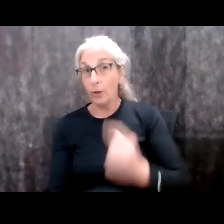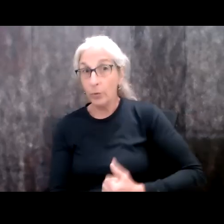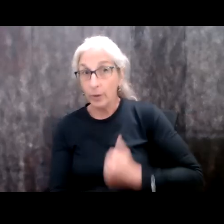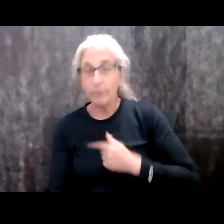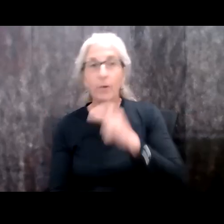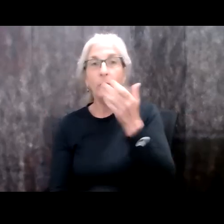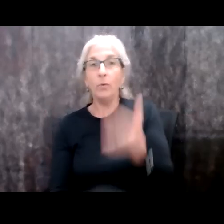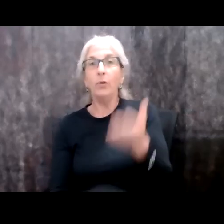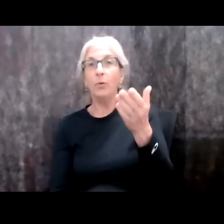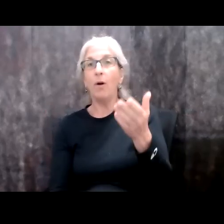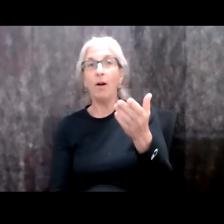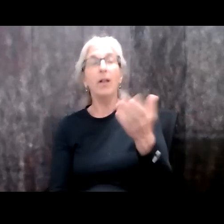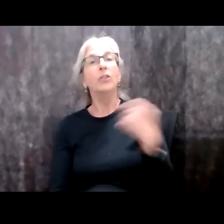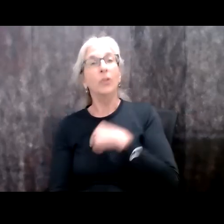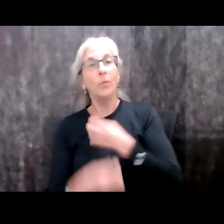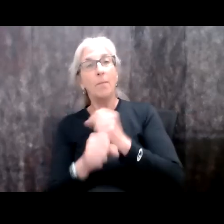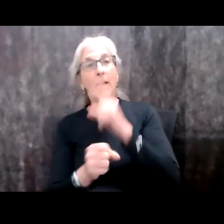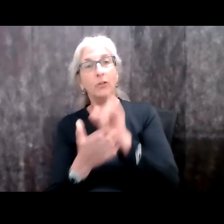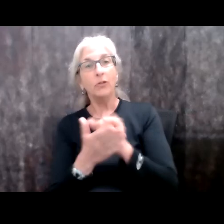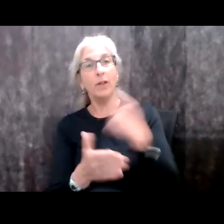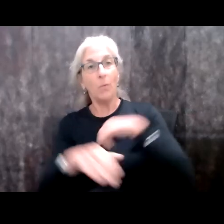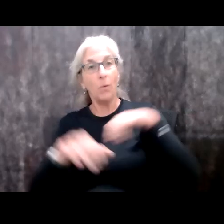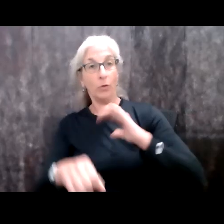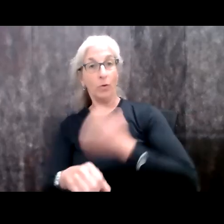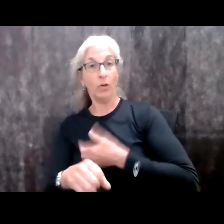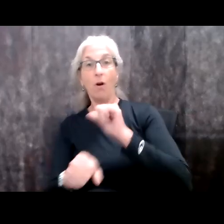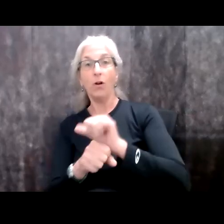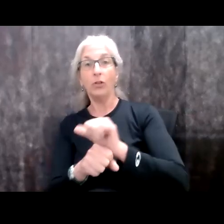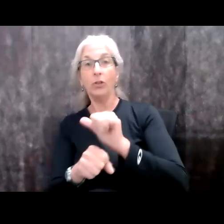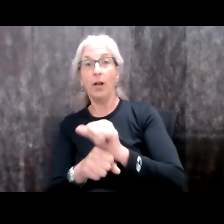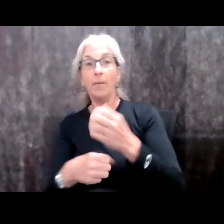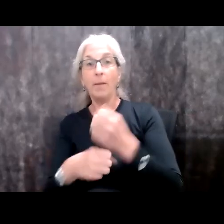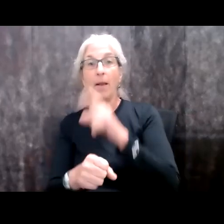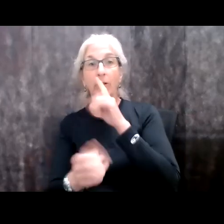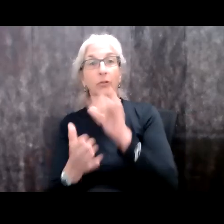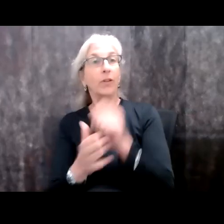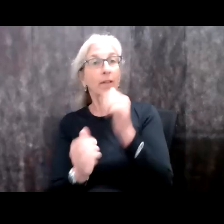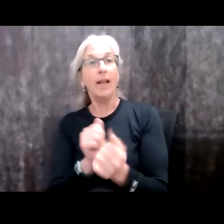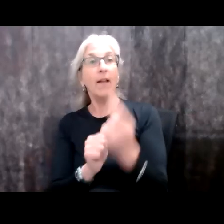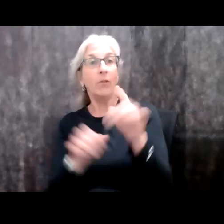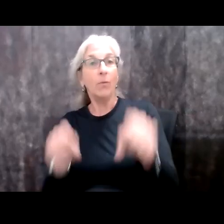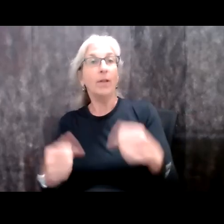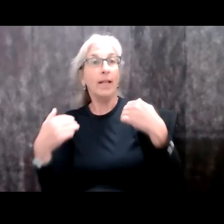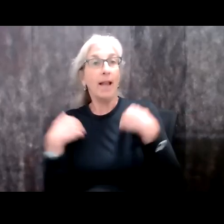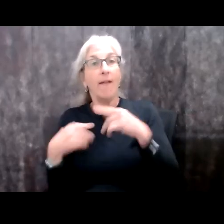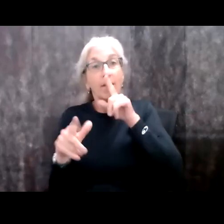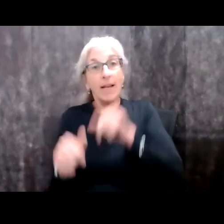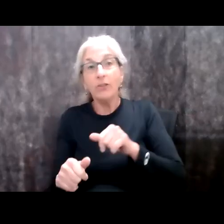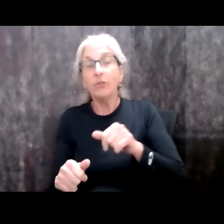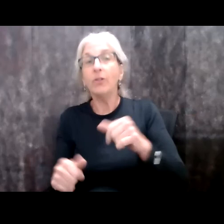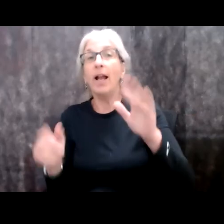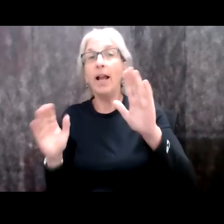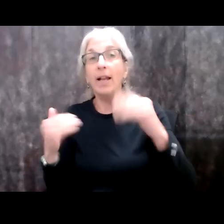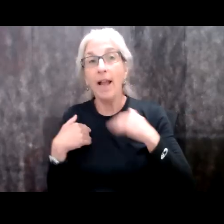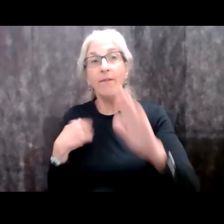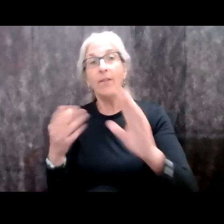job, make sure everyone can get an answer and be heard in events like this.